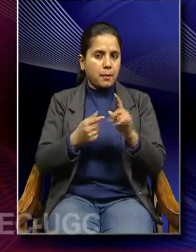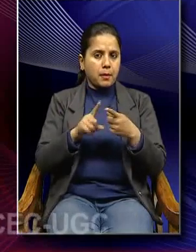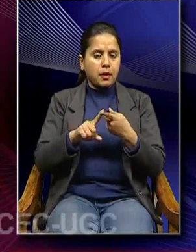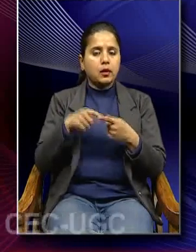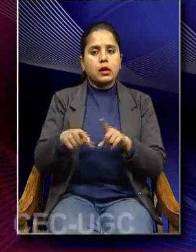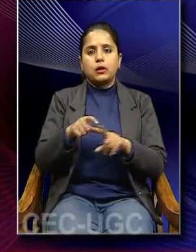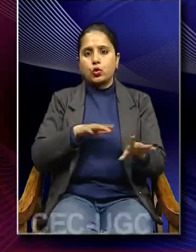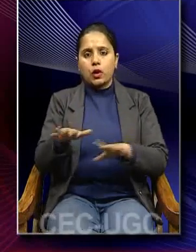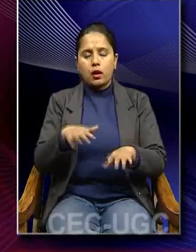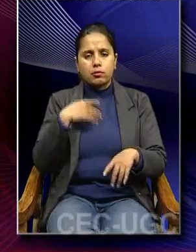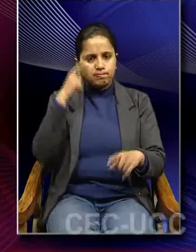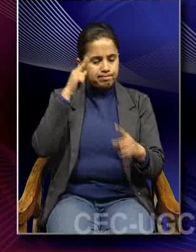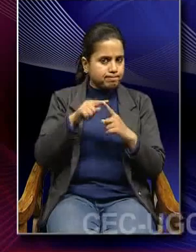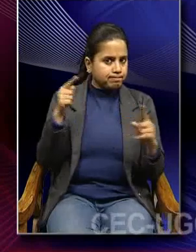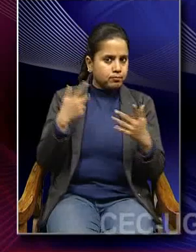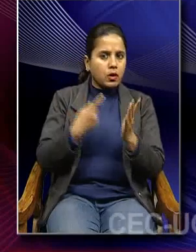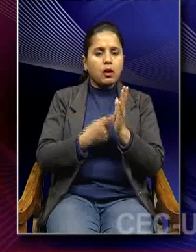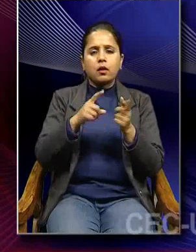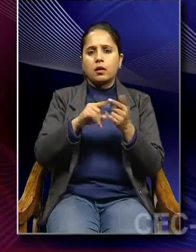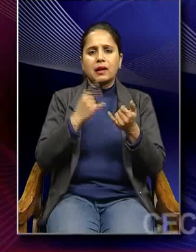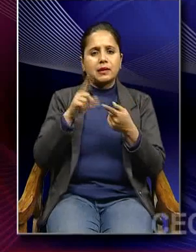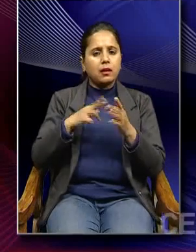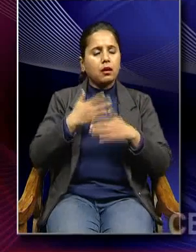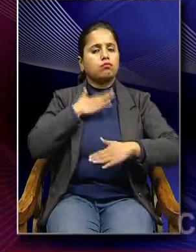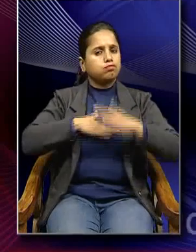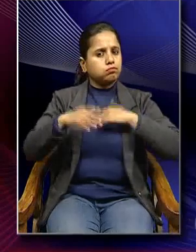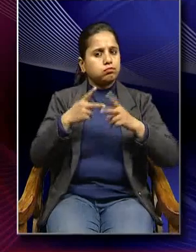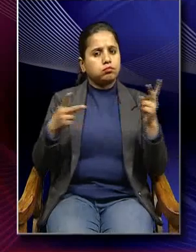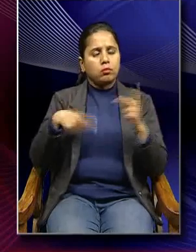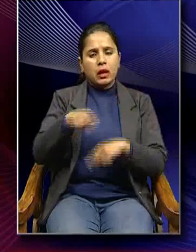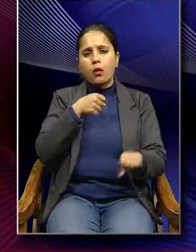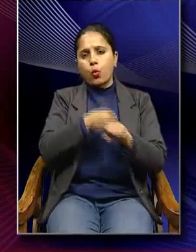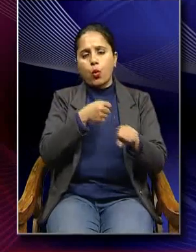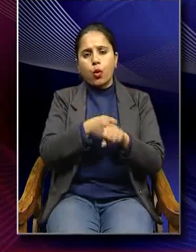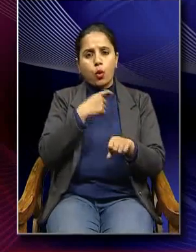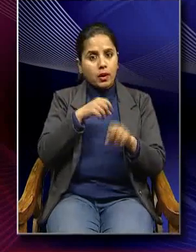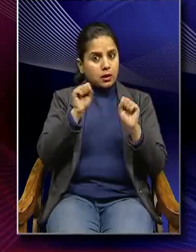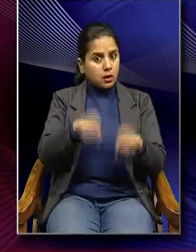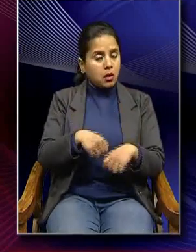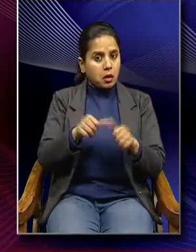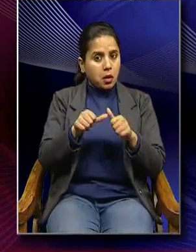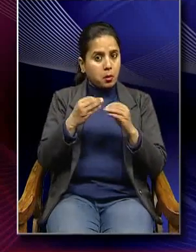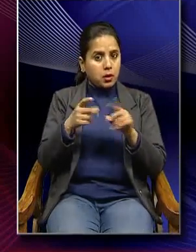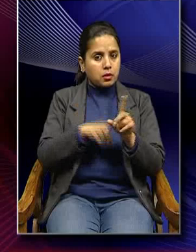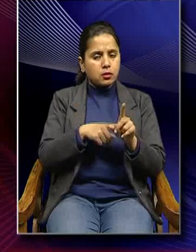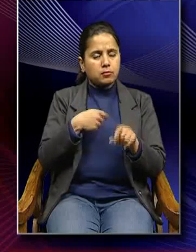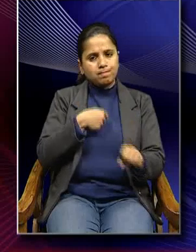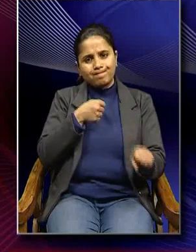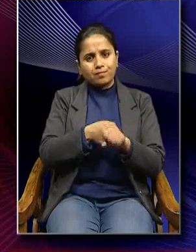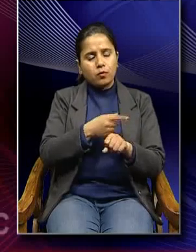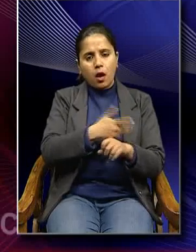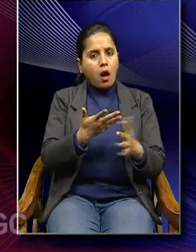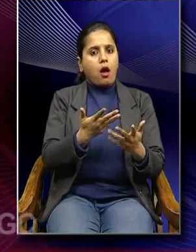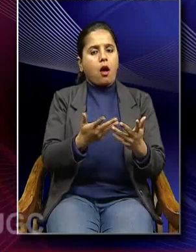disaster resilience. So resilience is basically combating the ability to face the